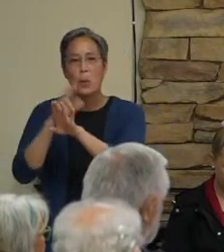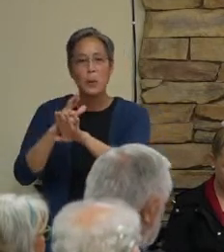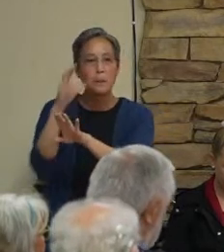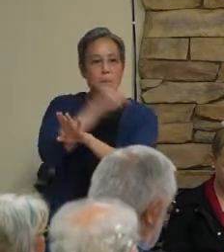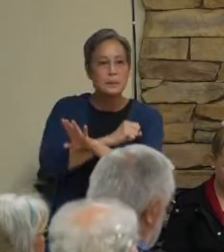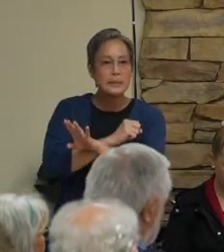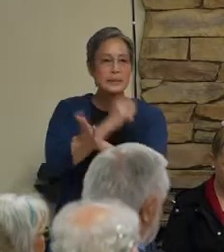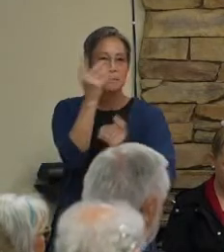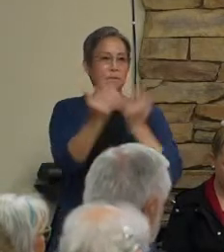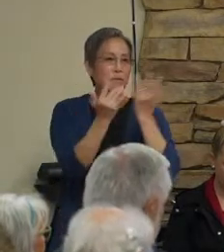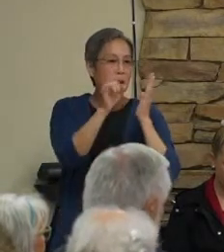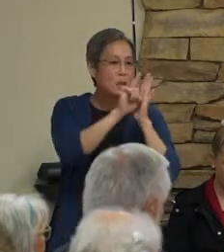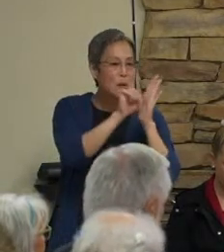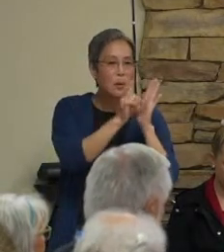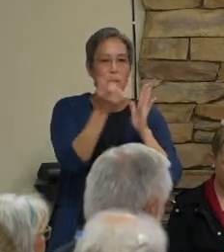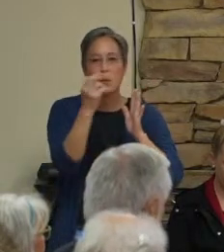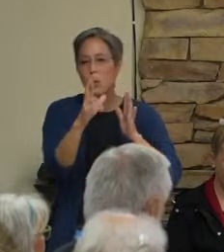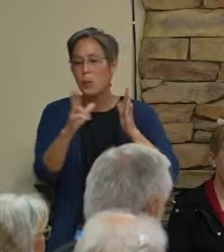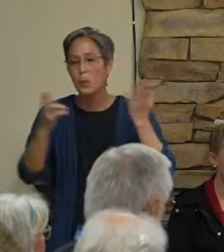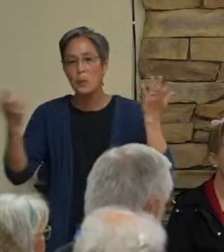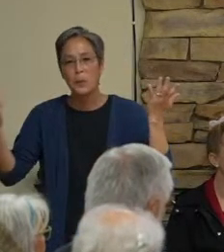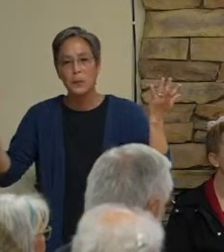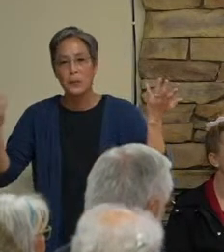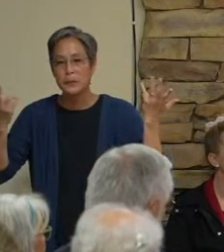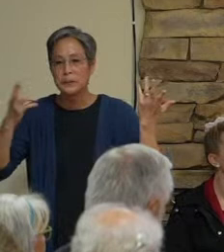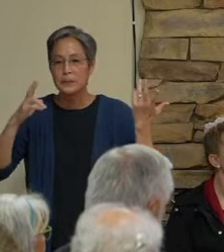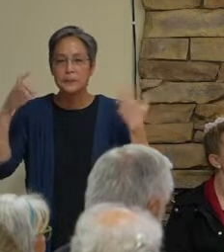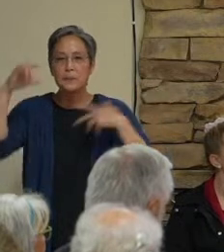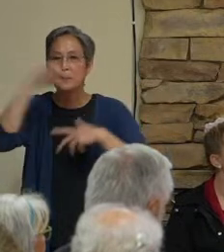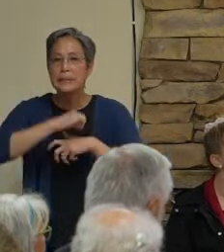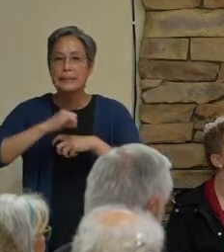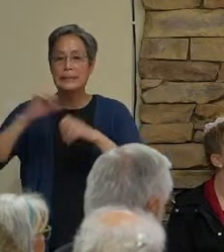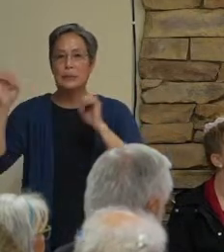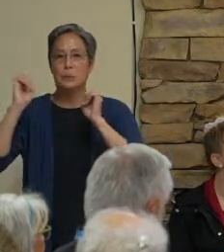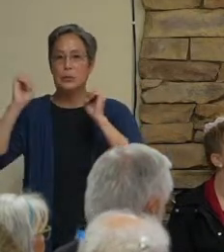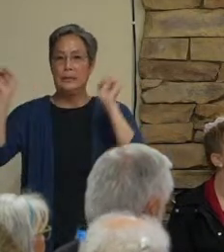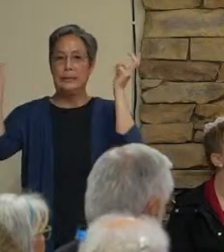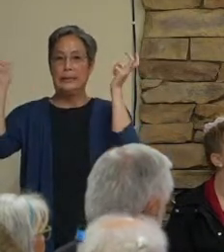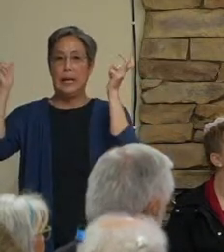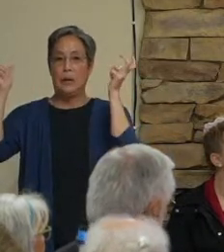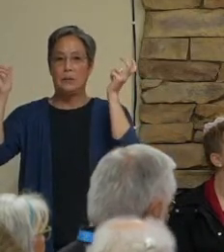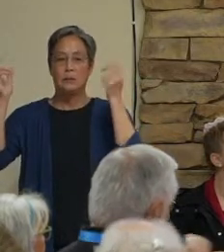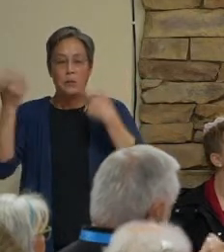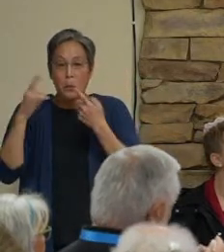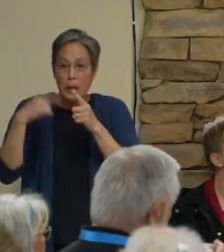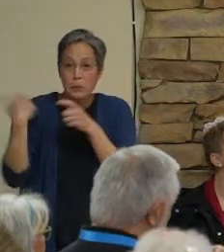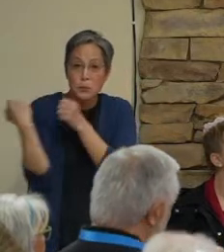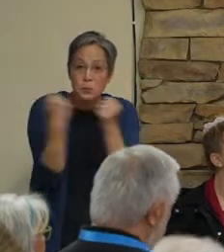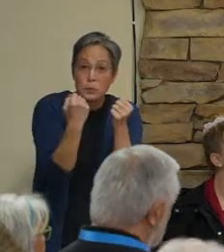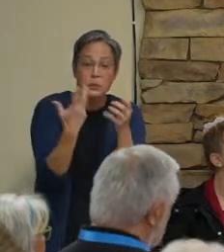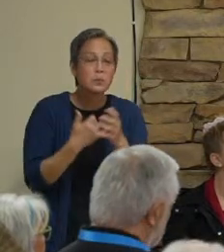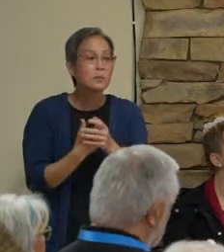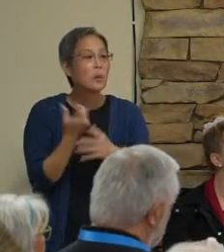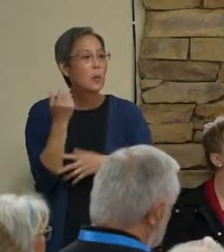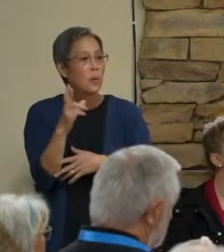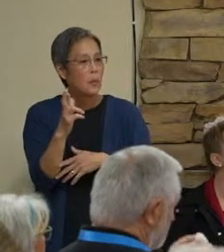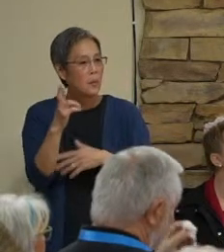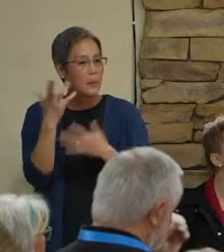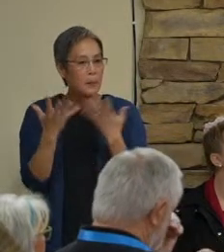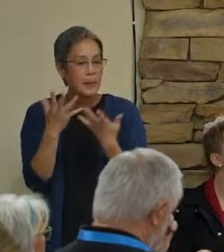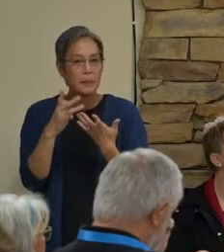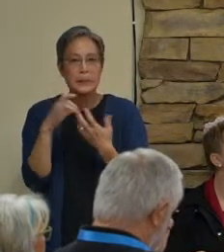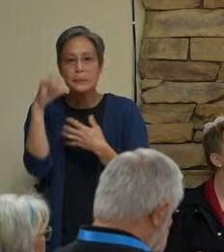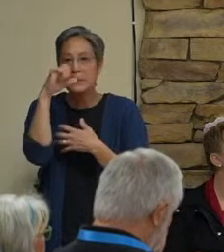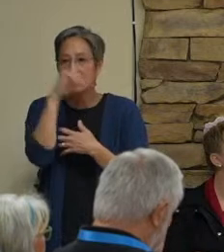smoke alarm, or not hearing an emergency siren while driving, or not caring when